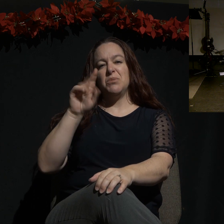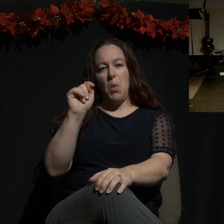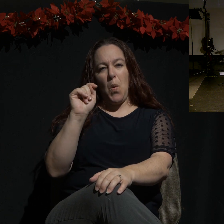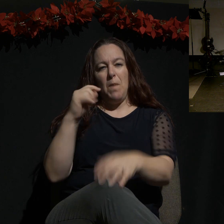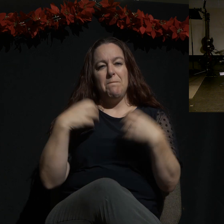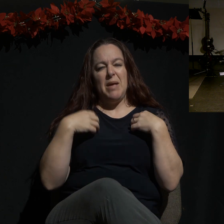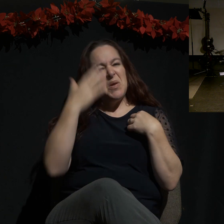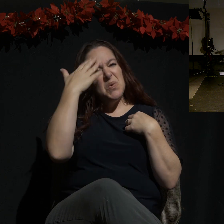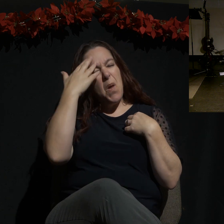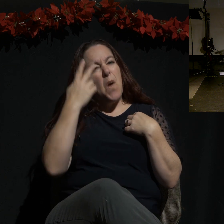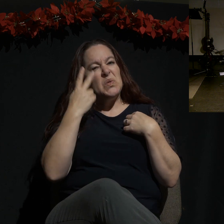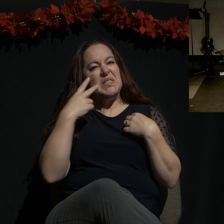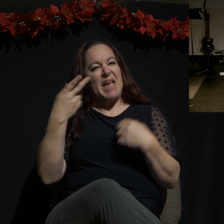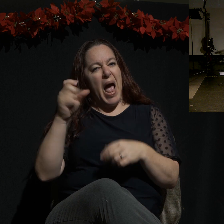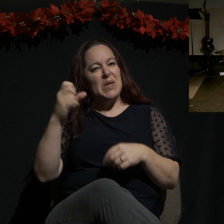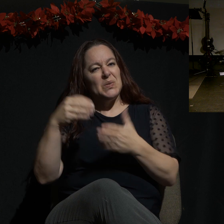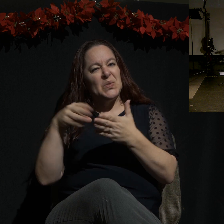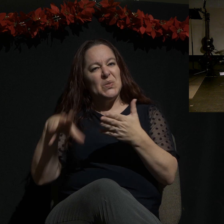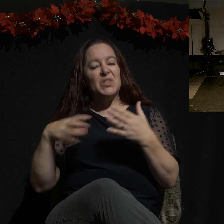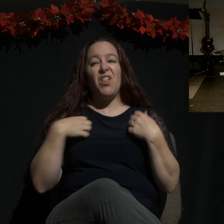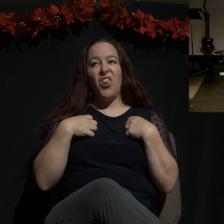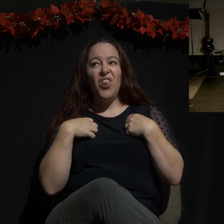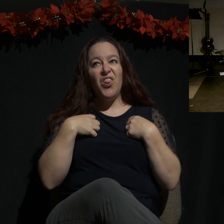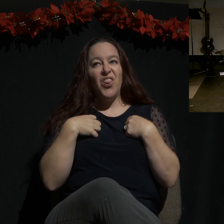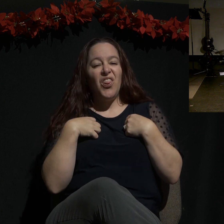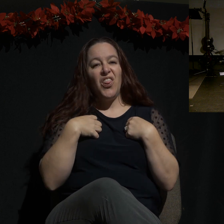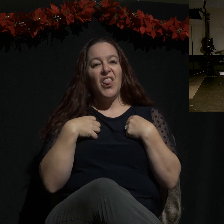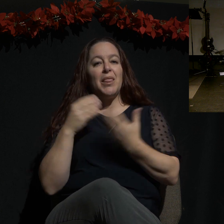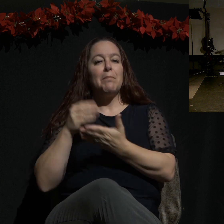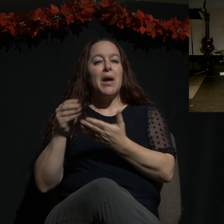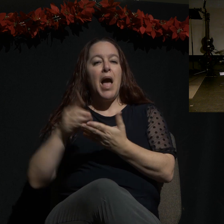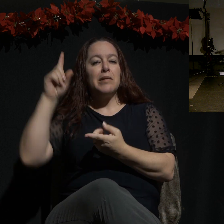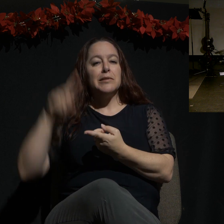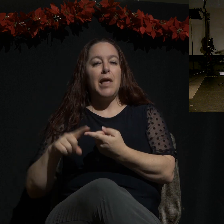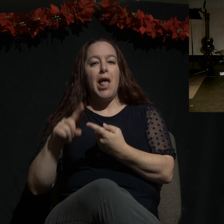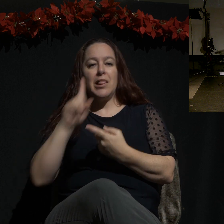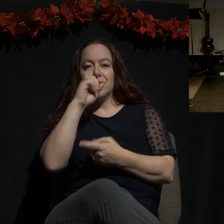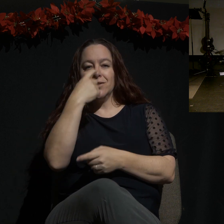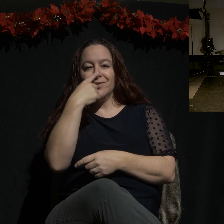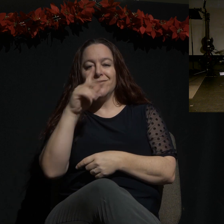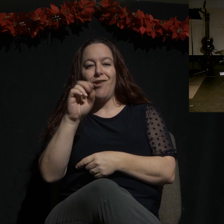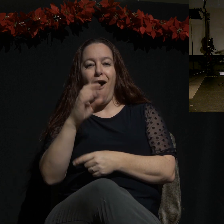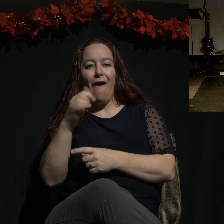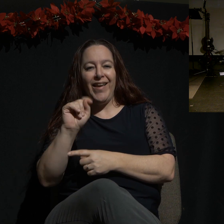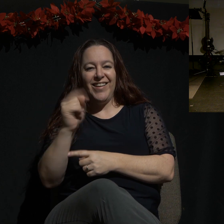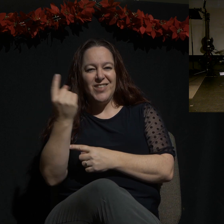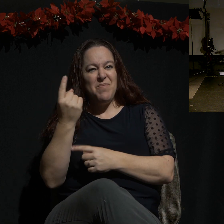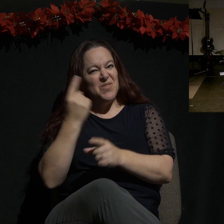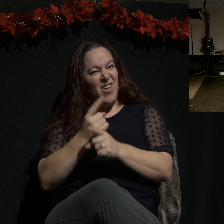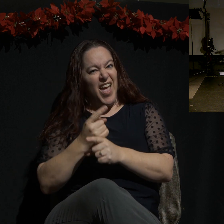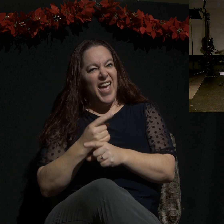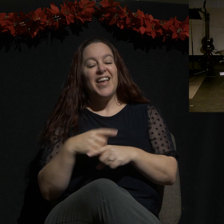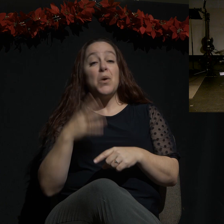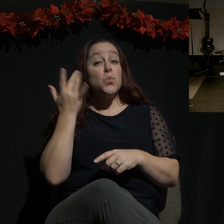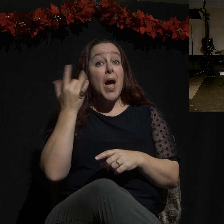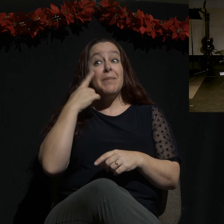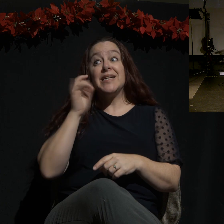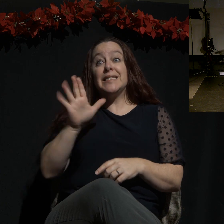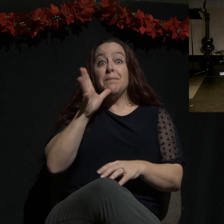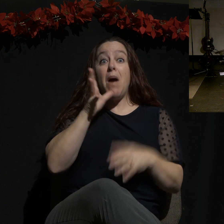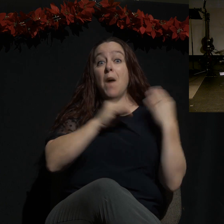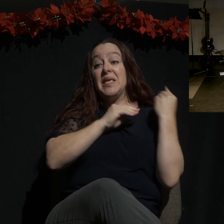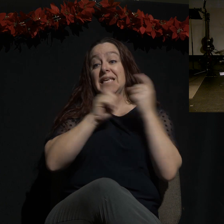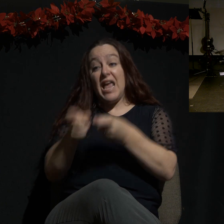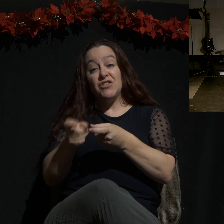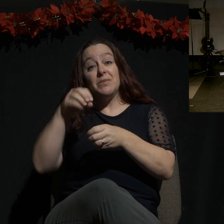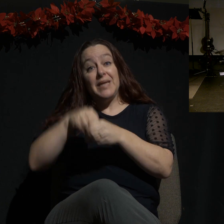that you see like a high school student walking around in that they get on sale at Target, something like that. And that's because his mom gave it to him